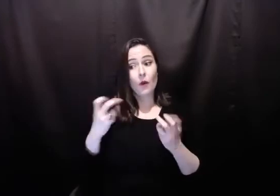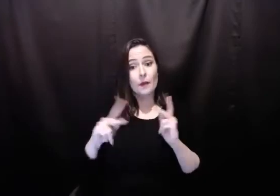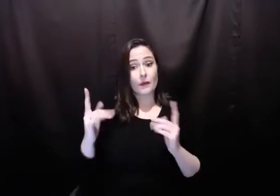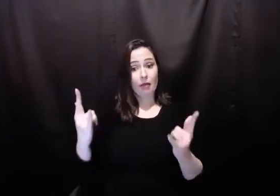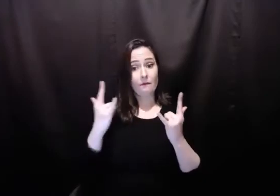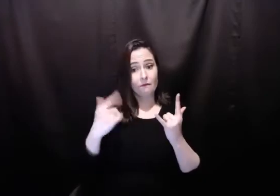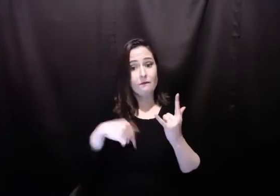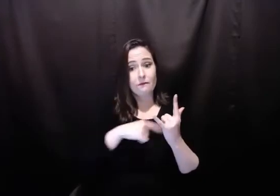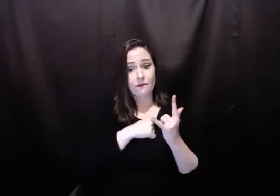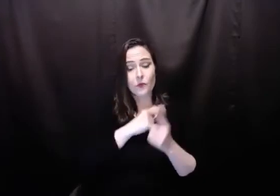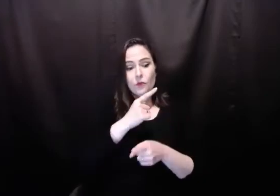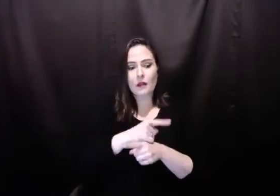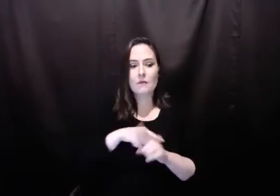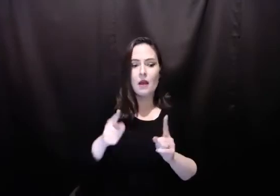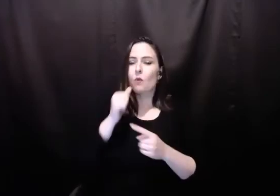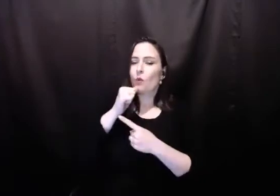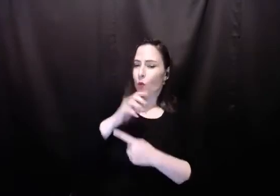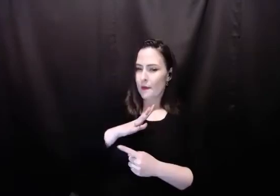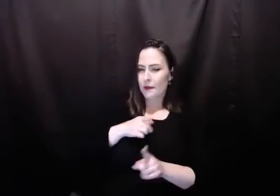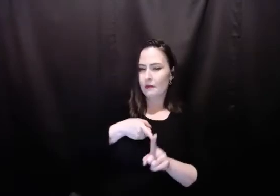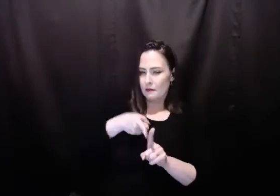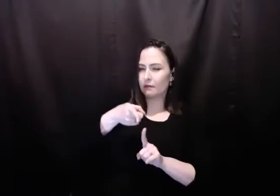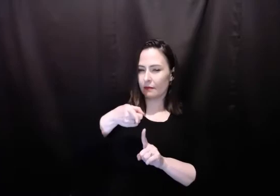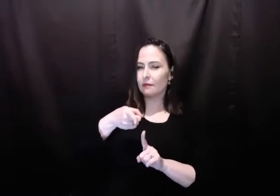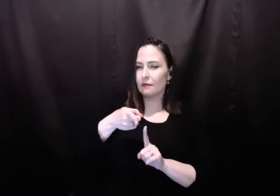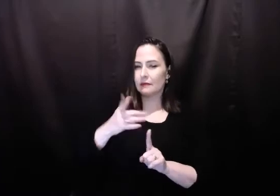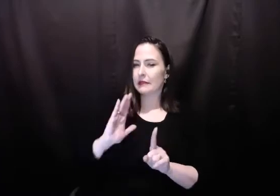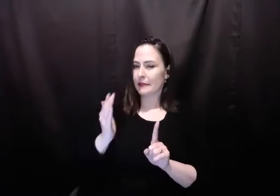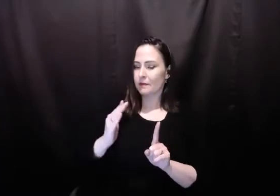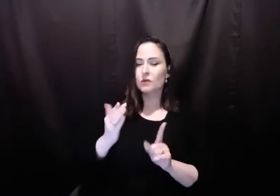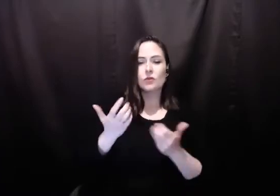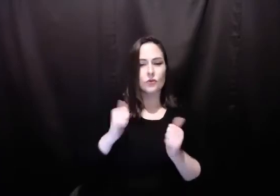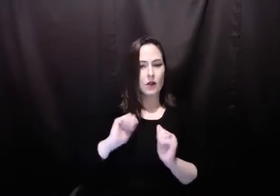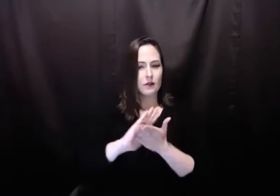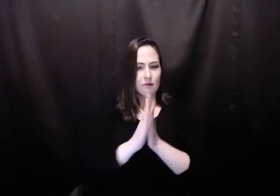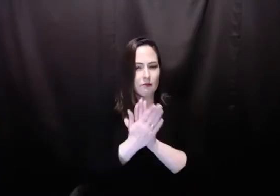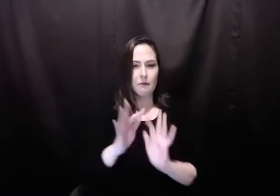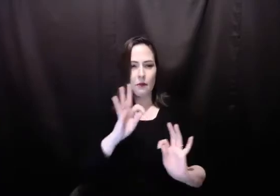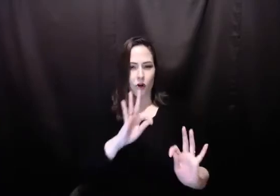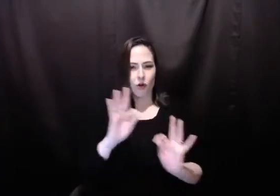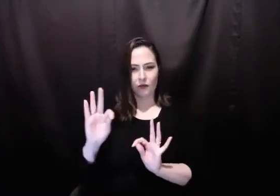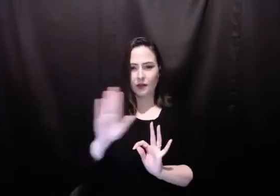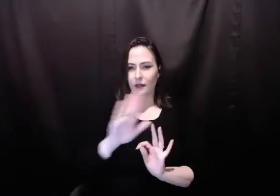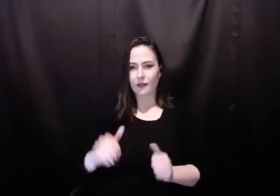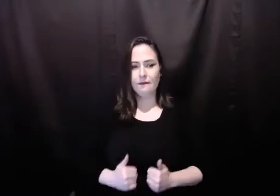lives, seeking approval, a lot of guilt. And the other piece is this.